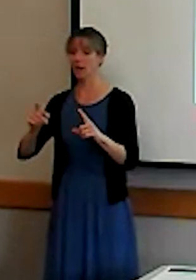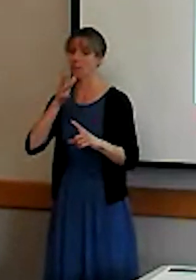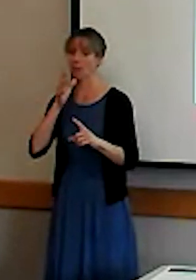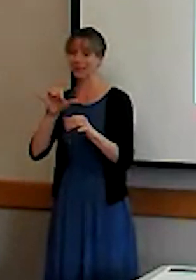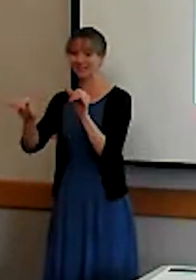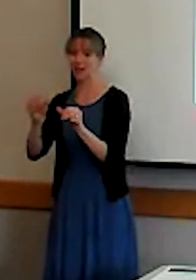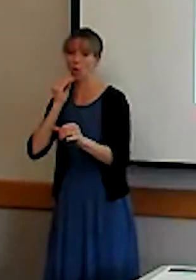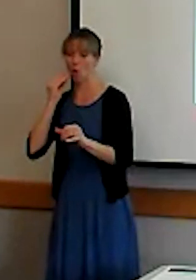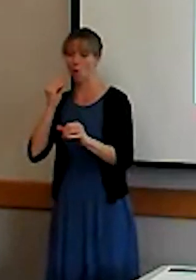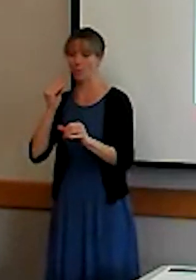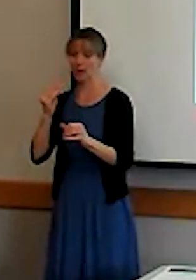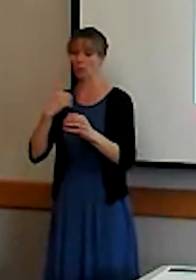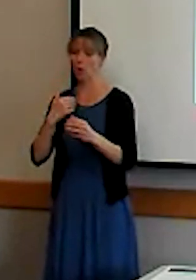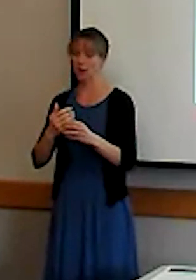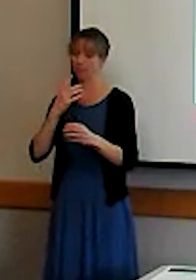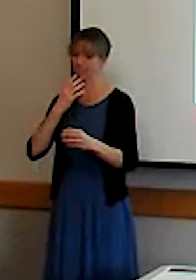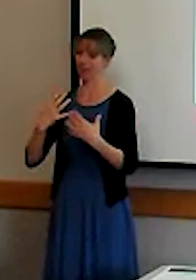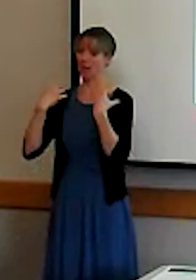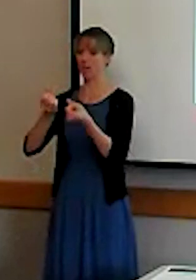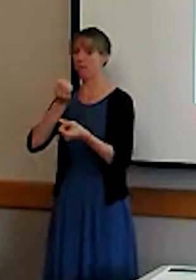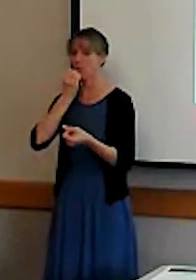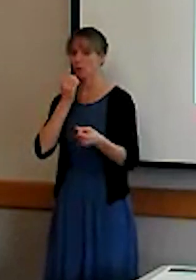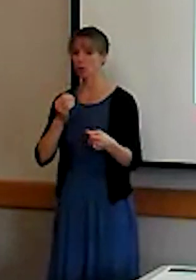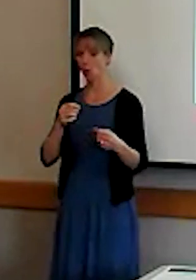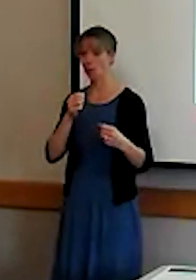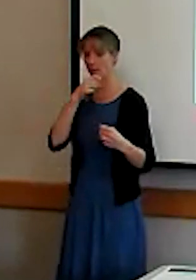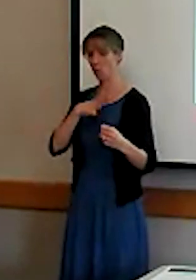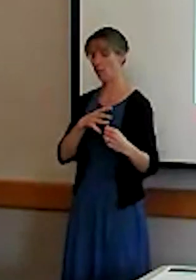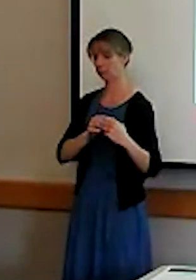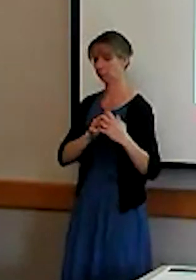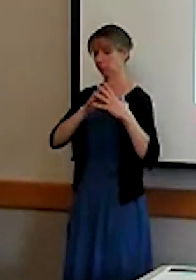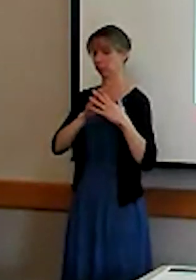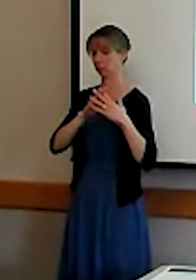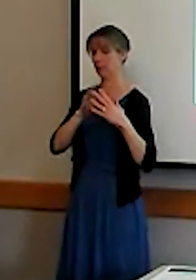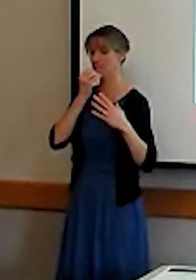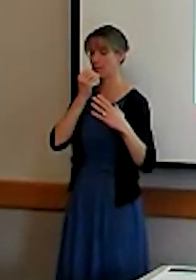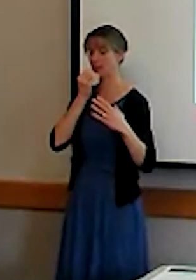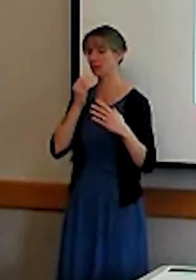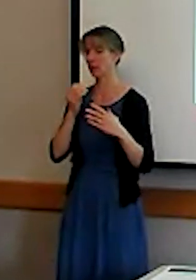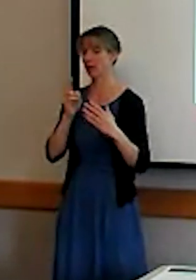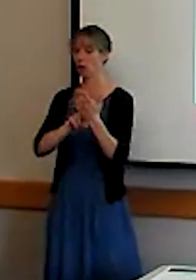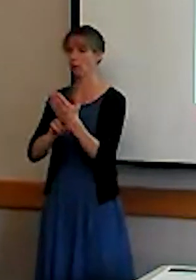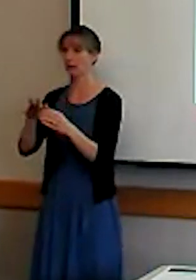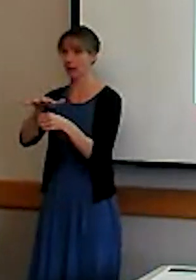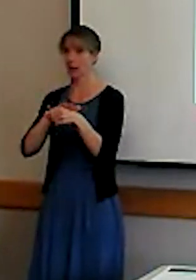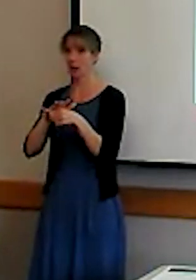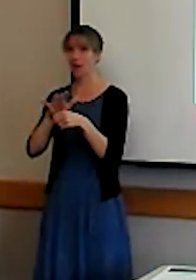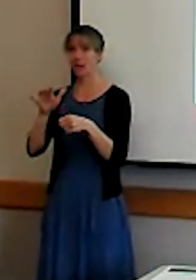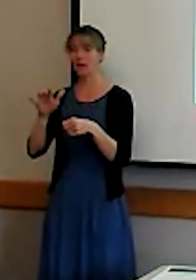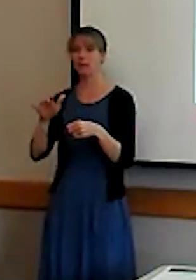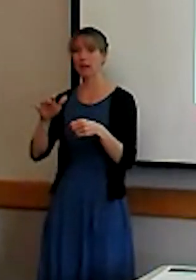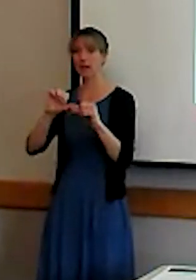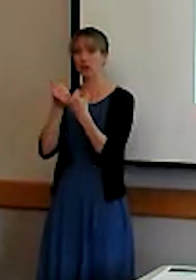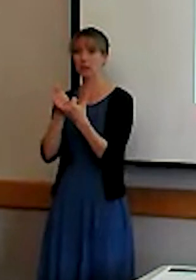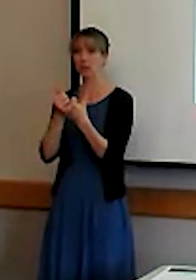extra support to do so. And so Mom's Meals was born. We've had contracts with area agencies on aging, as well